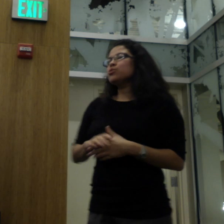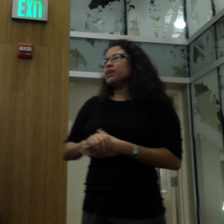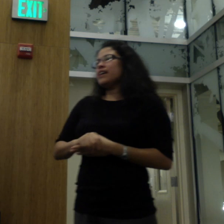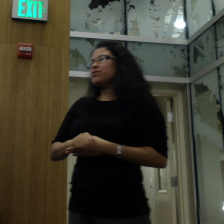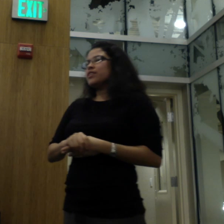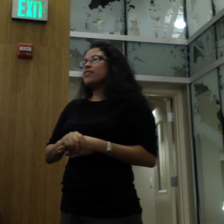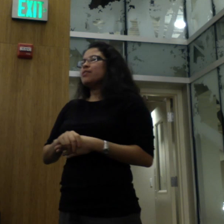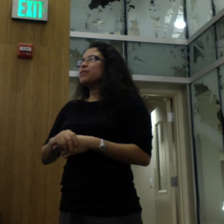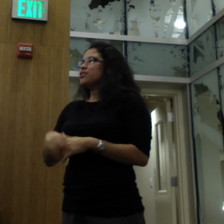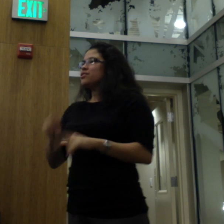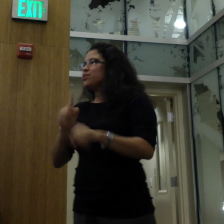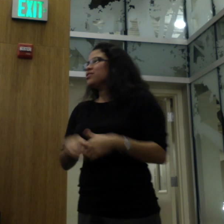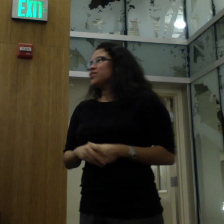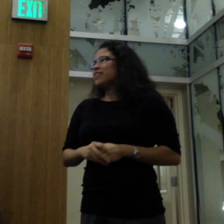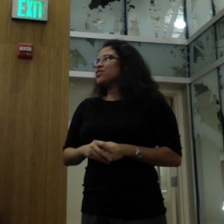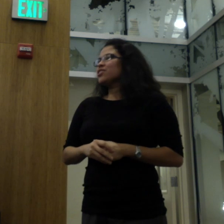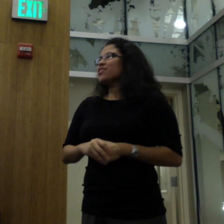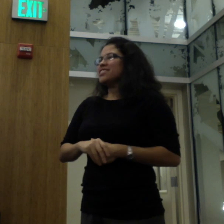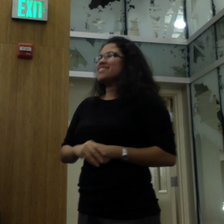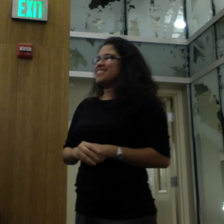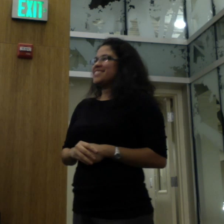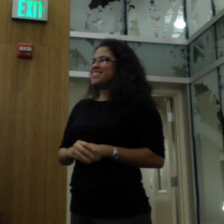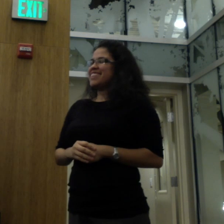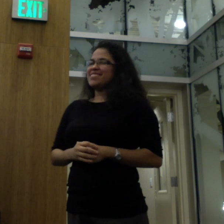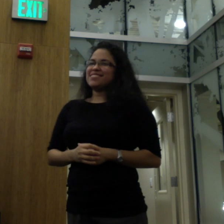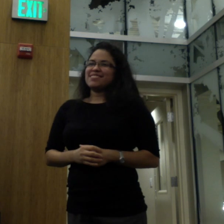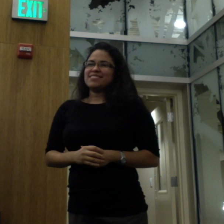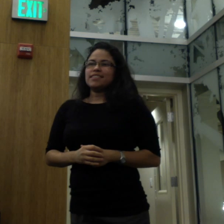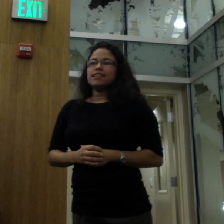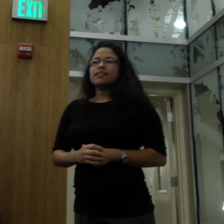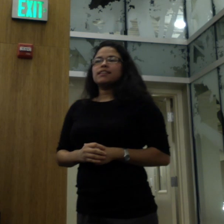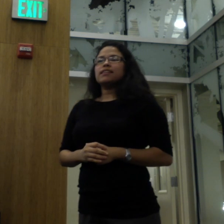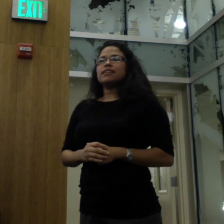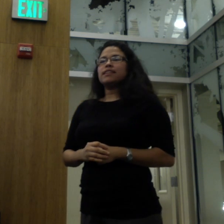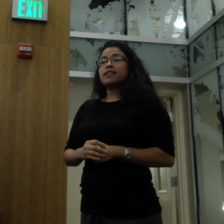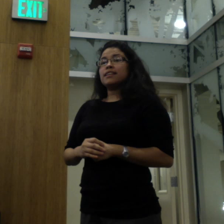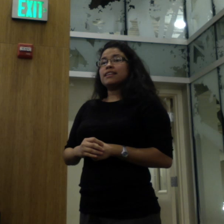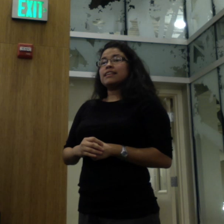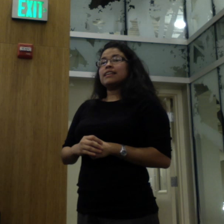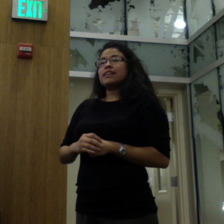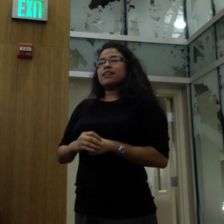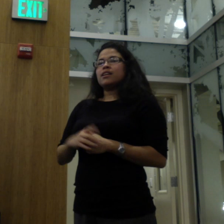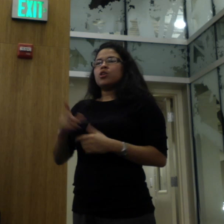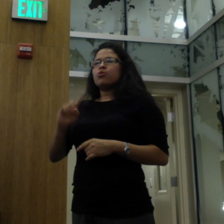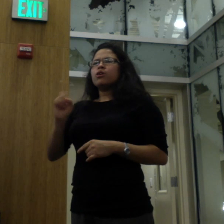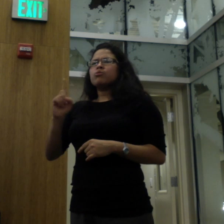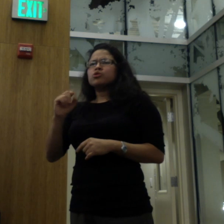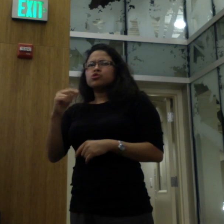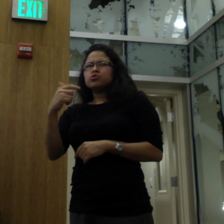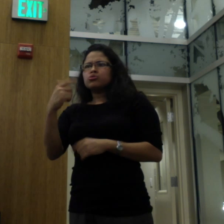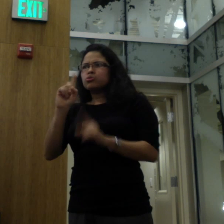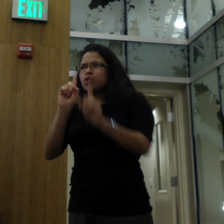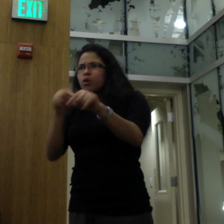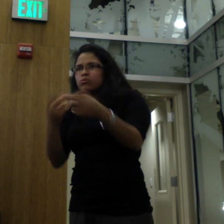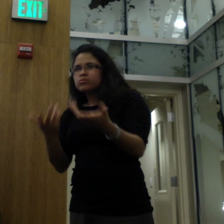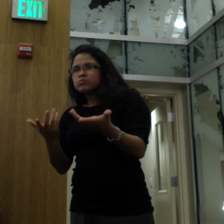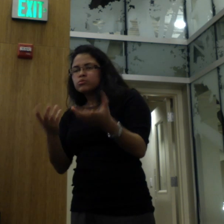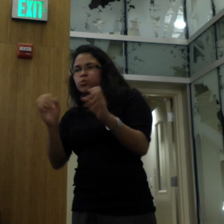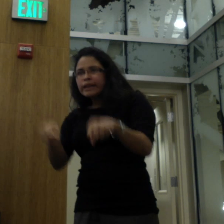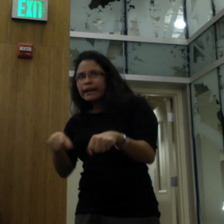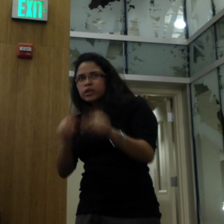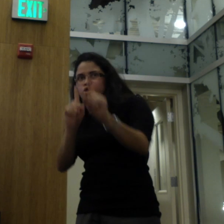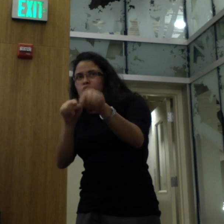She just wanted to ask for clarity, but you just answered her question. Okay. And then where would you go? Where can you